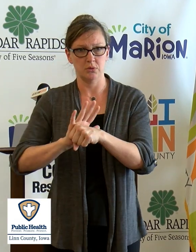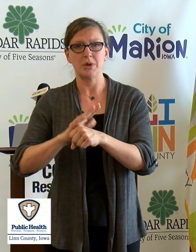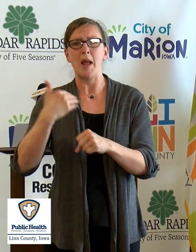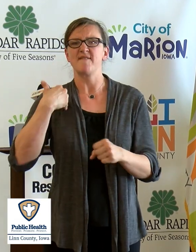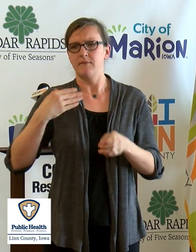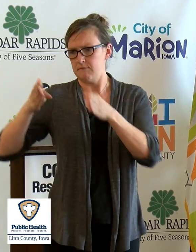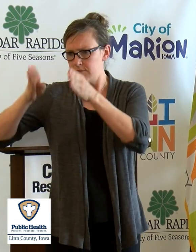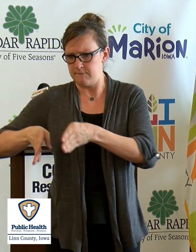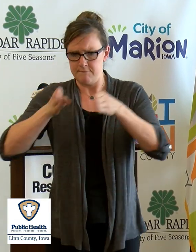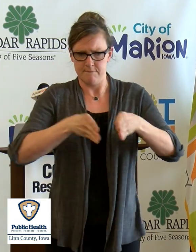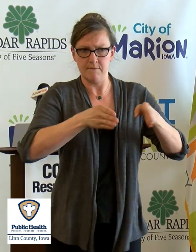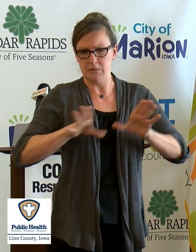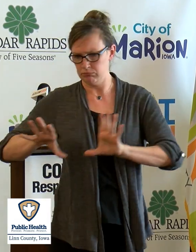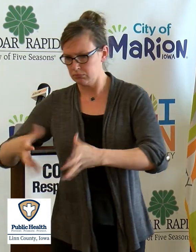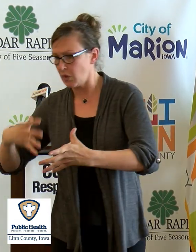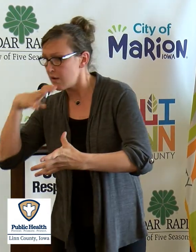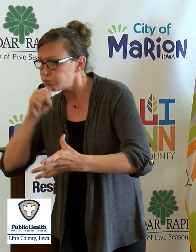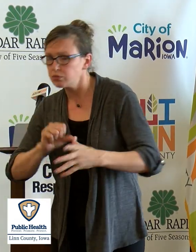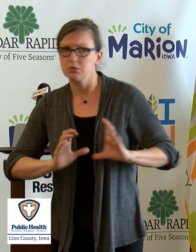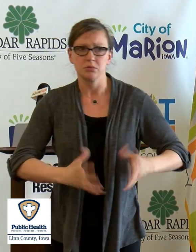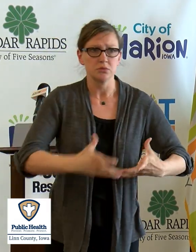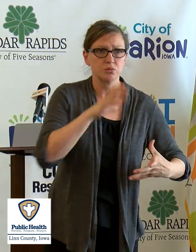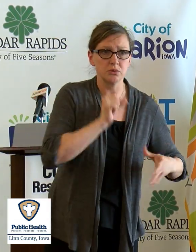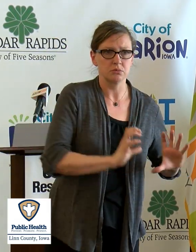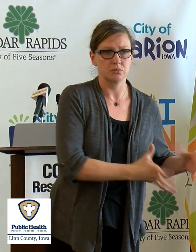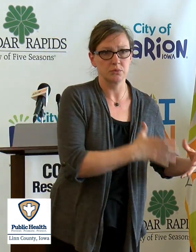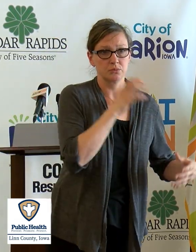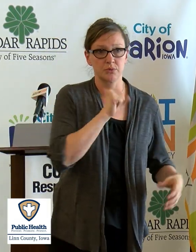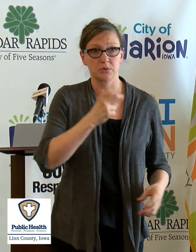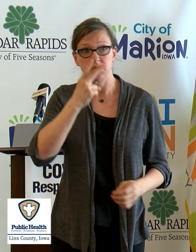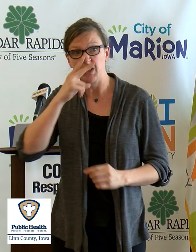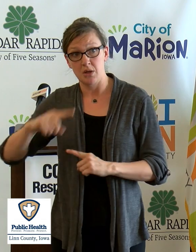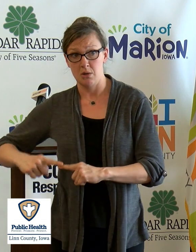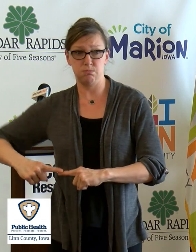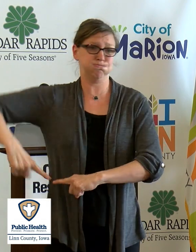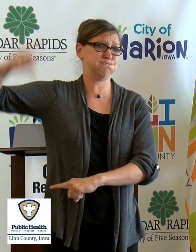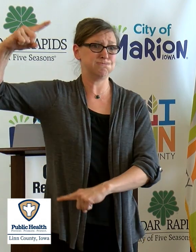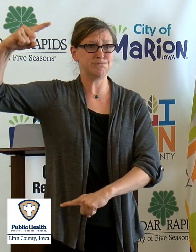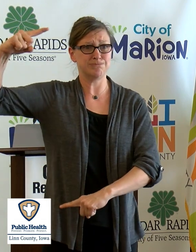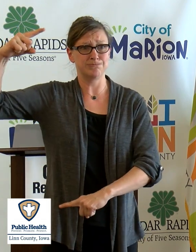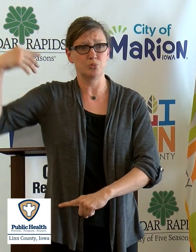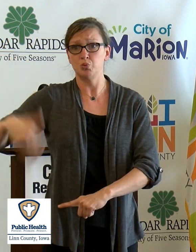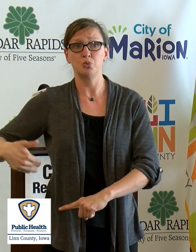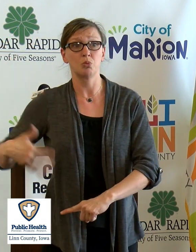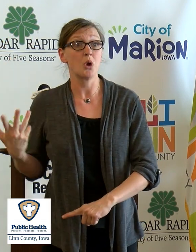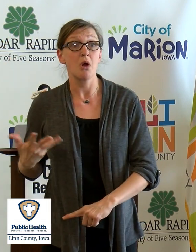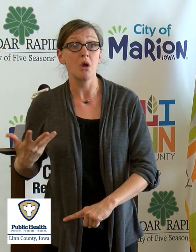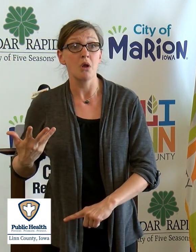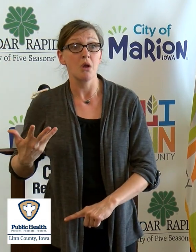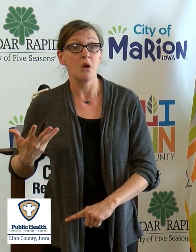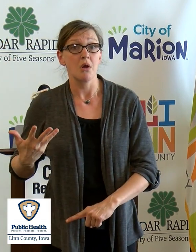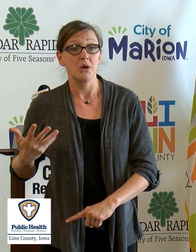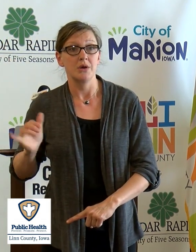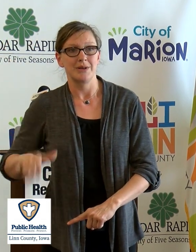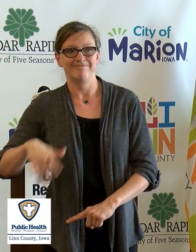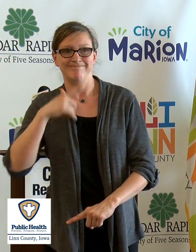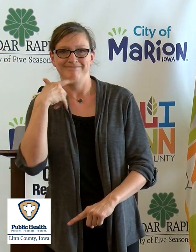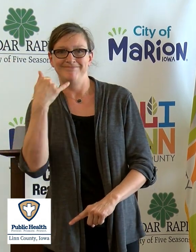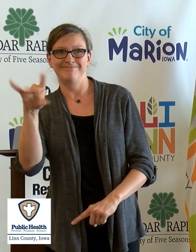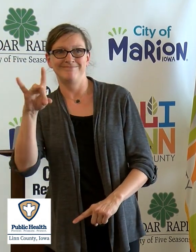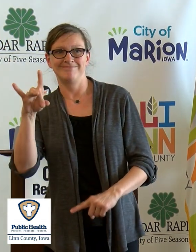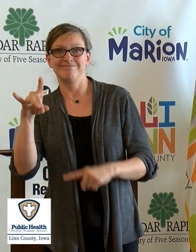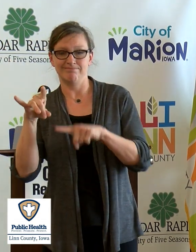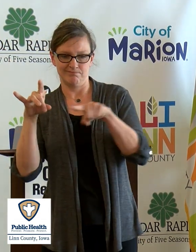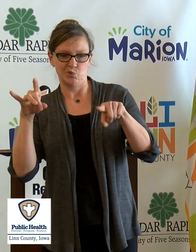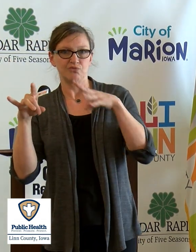the largest category of confirmed cases are for individuals between the ages of 18 and 40. And